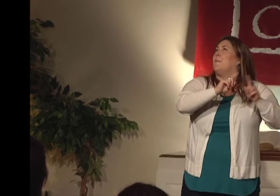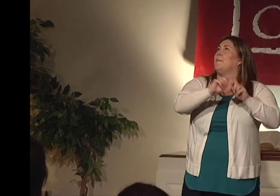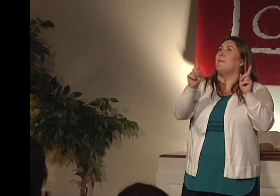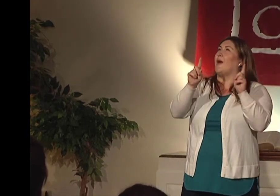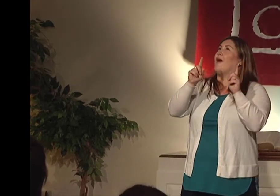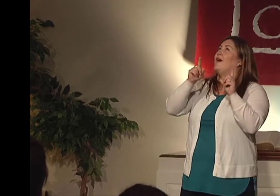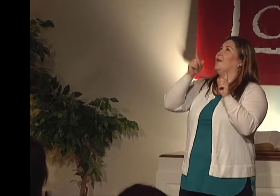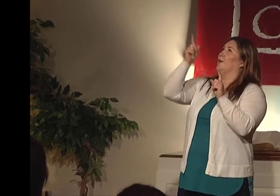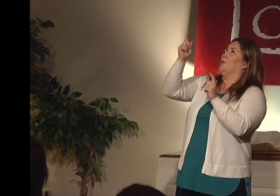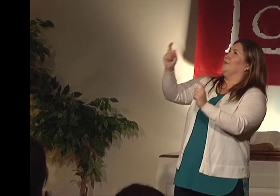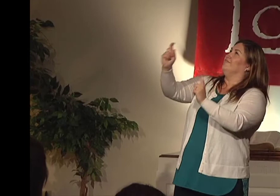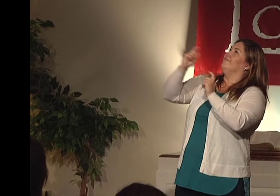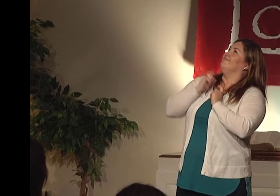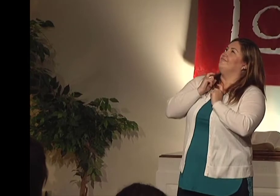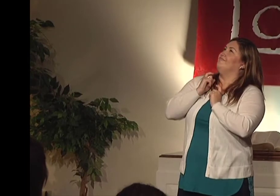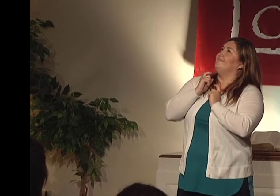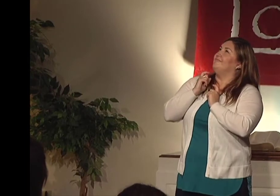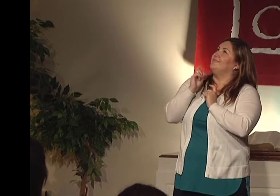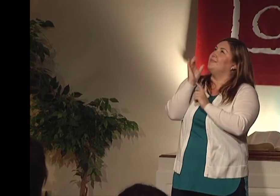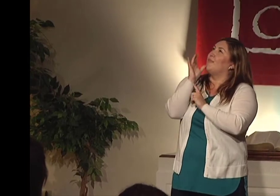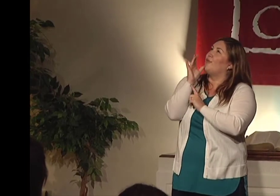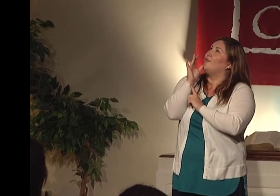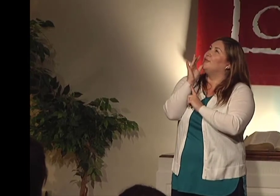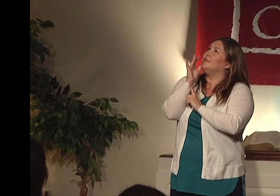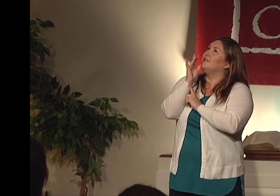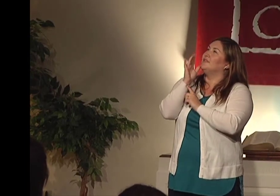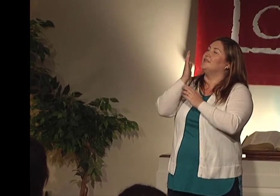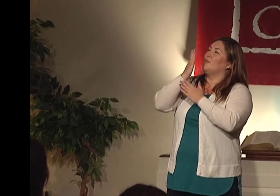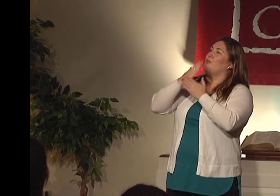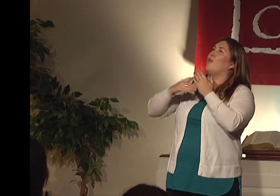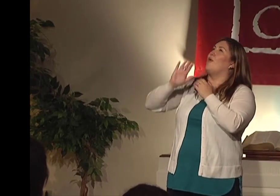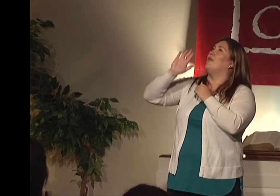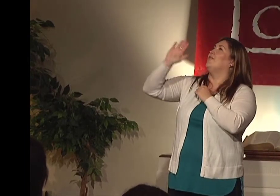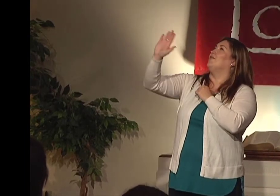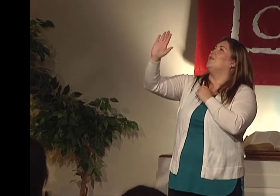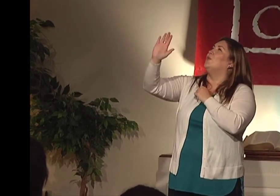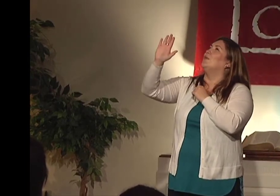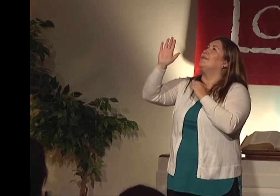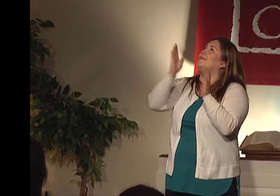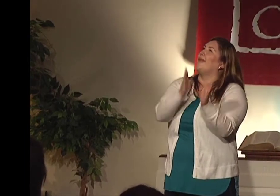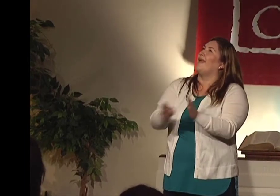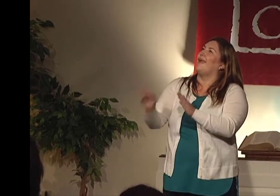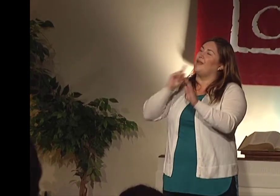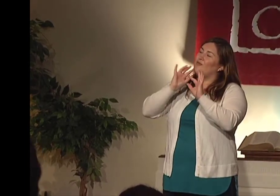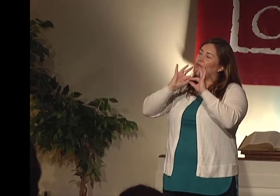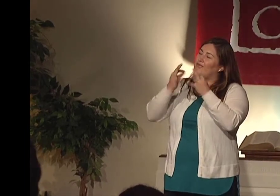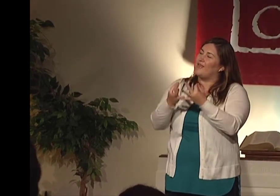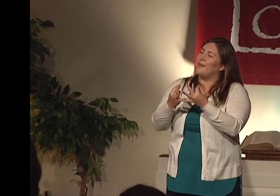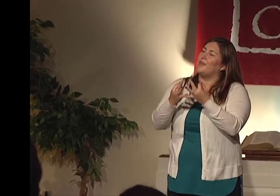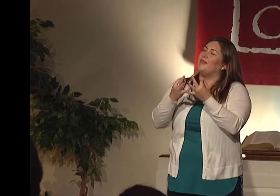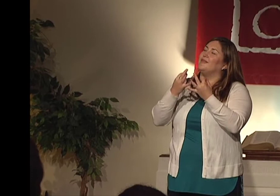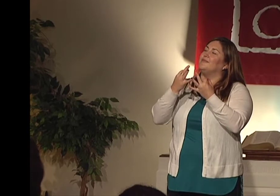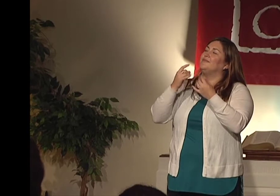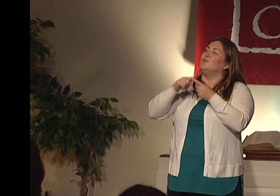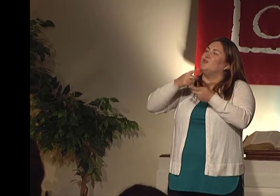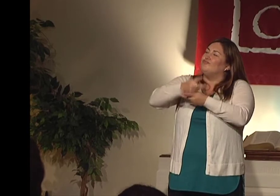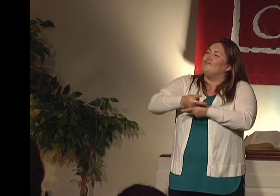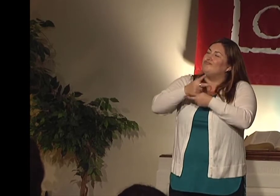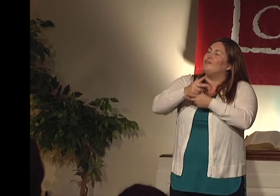And we know it's a worldly holiday, but you gave us mothers. That was part of your plan for your